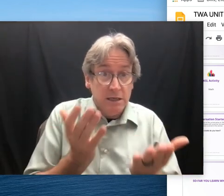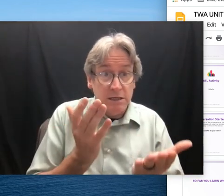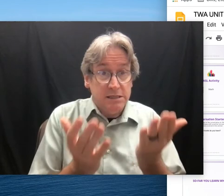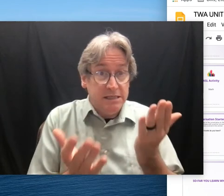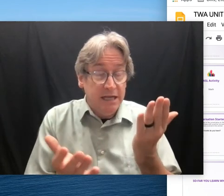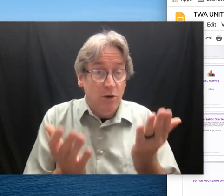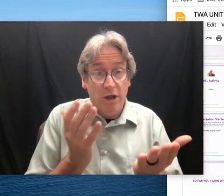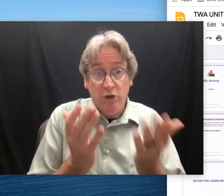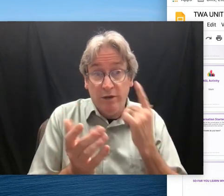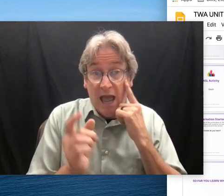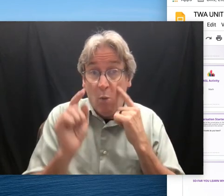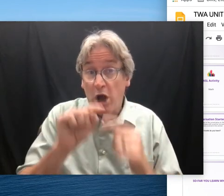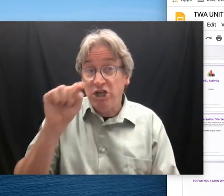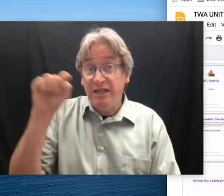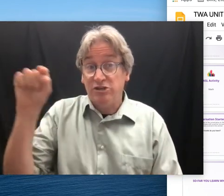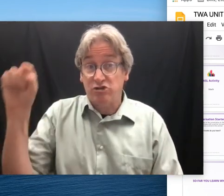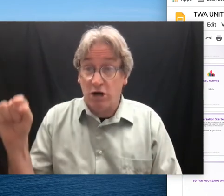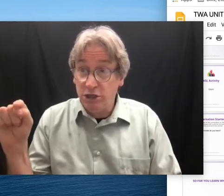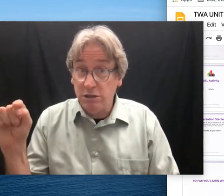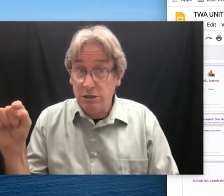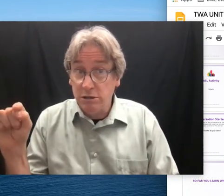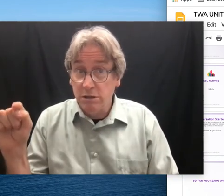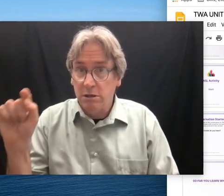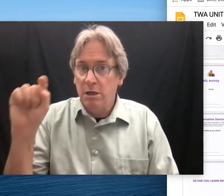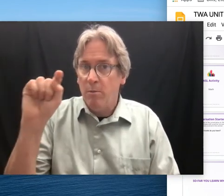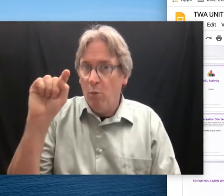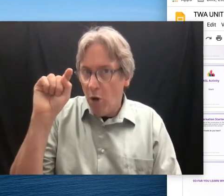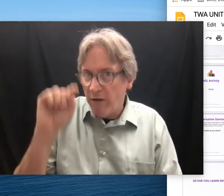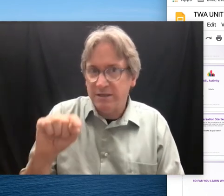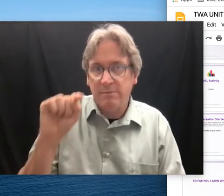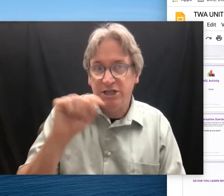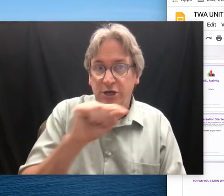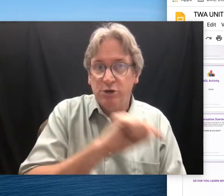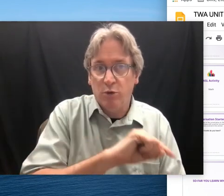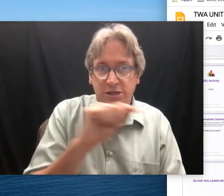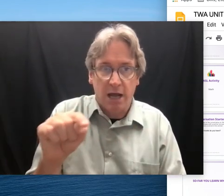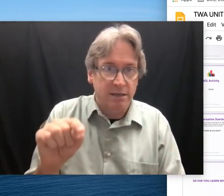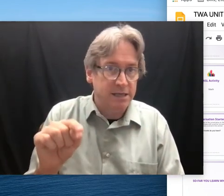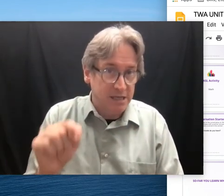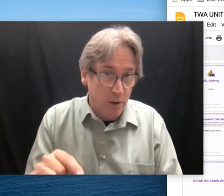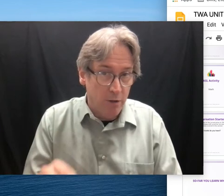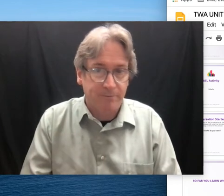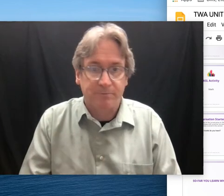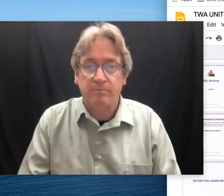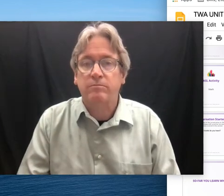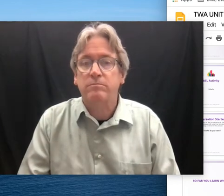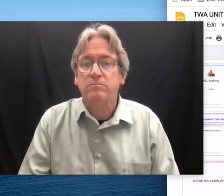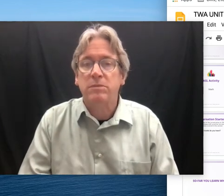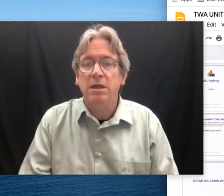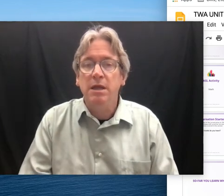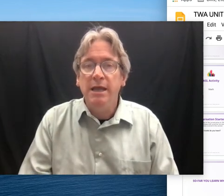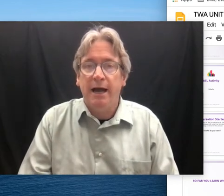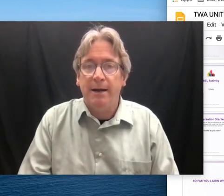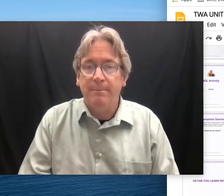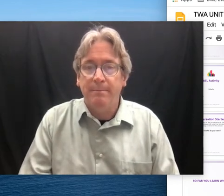and seeing what you get. Watching the instructions will oftentimes teach you more signs as well.